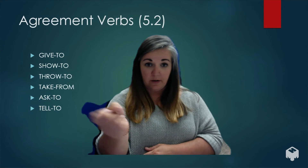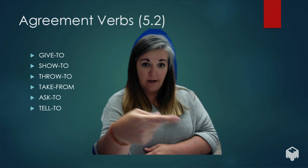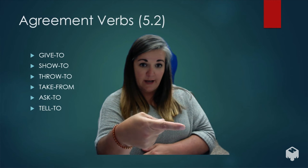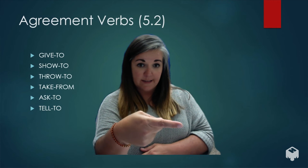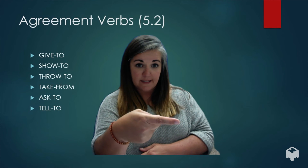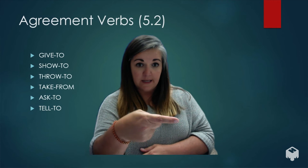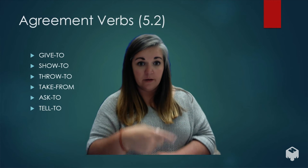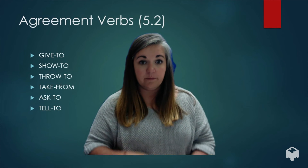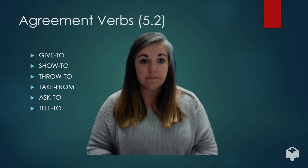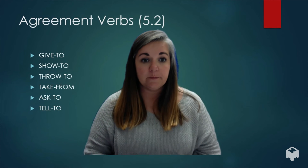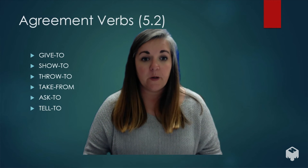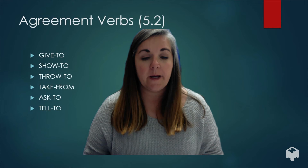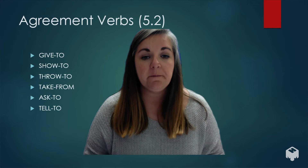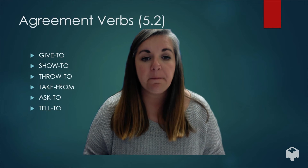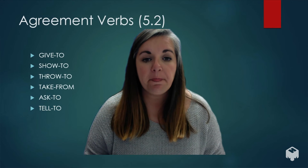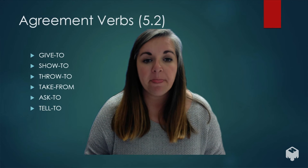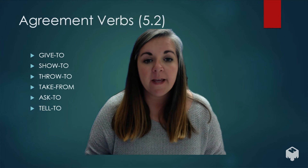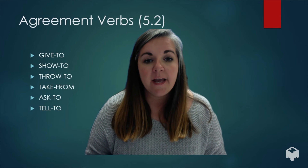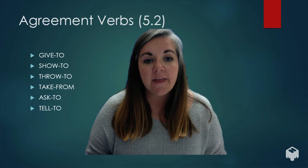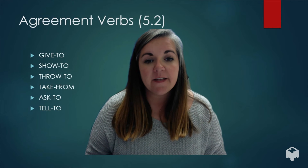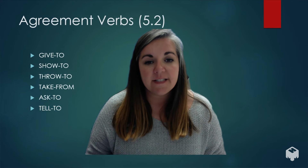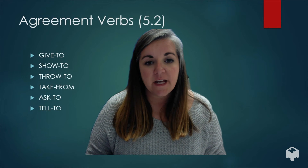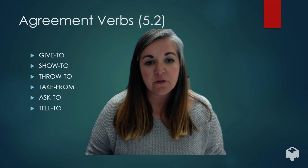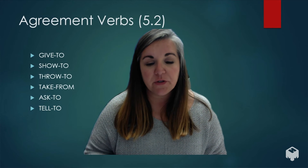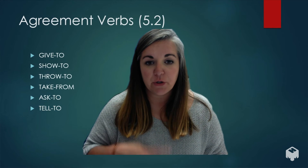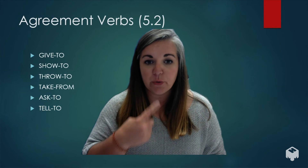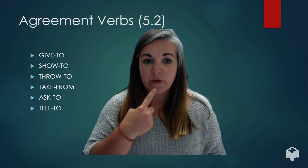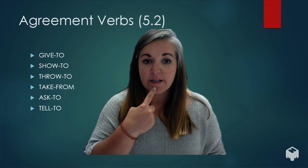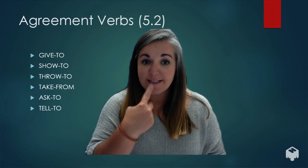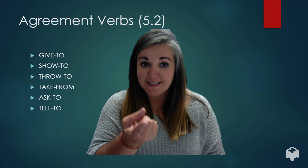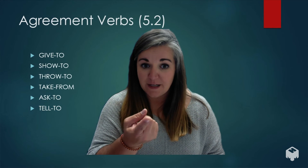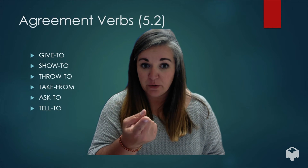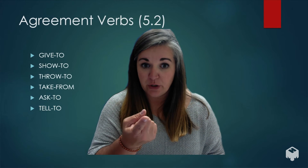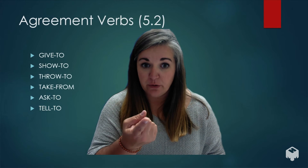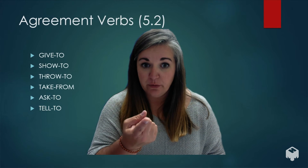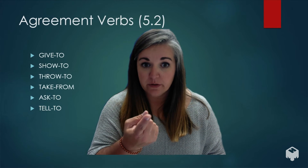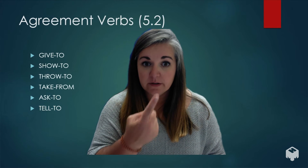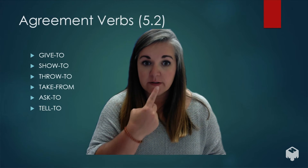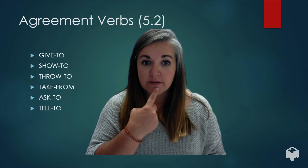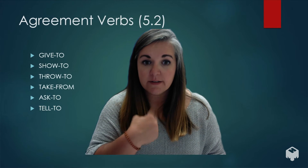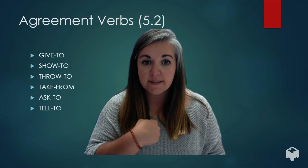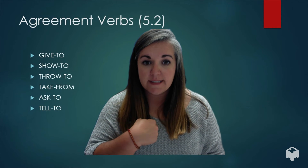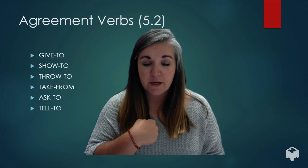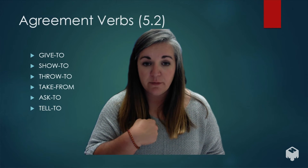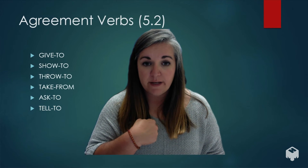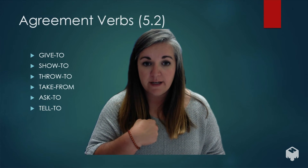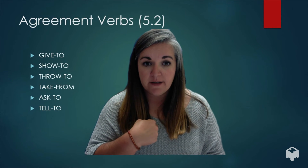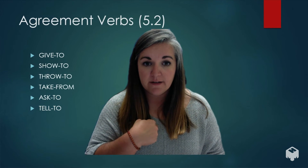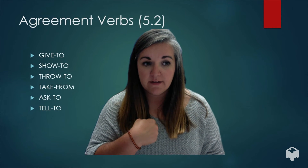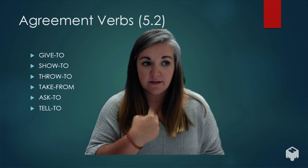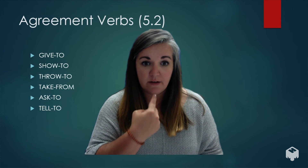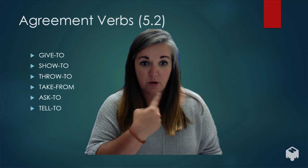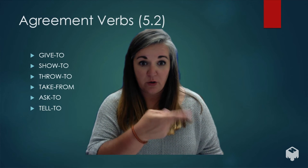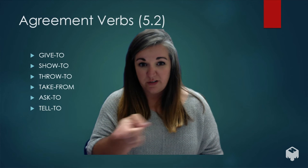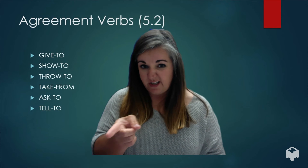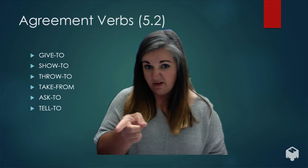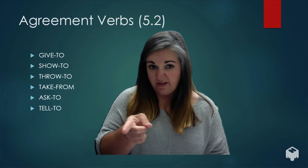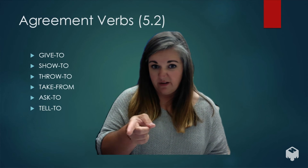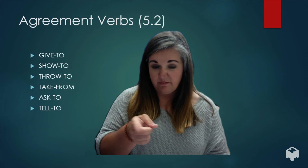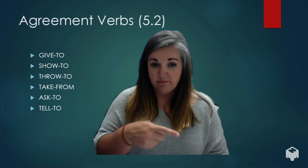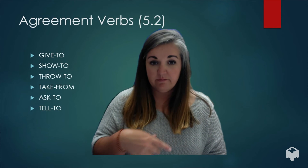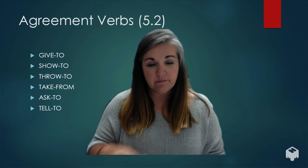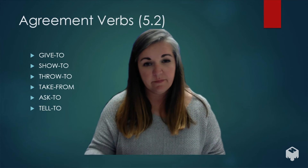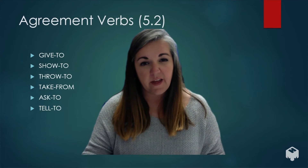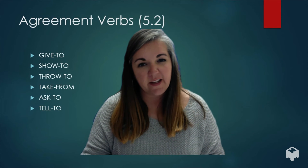her or ask him, okay? And then tell to, tell you, tell me, or